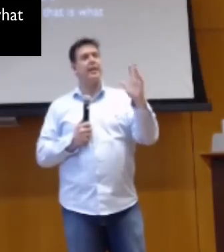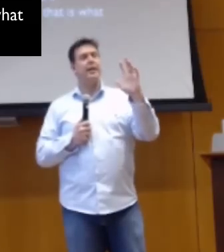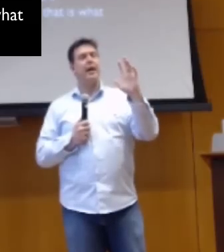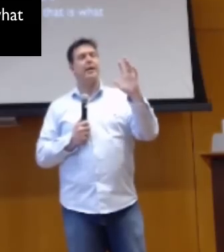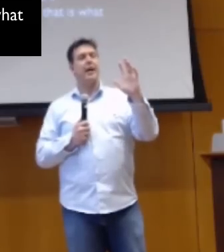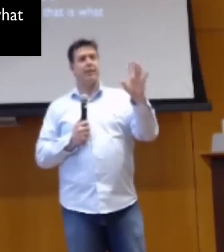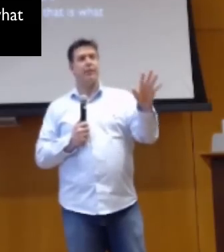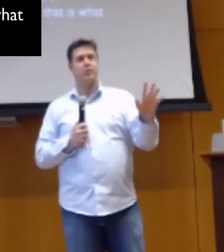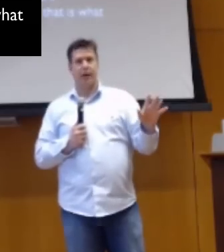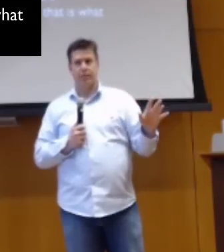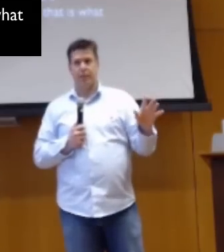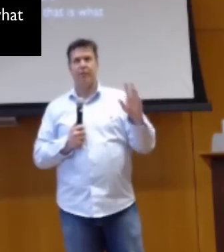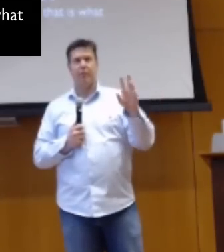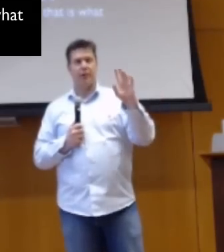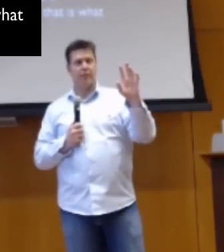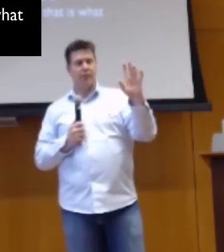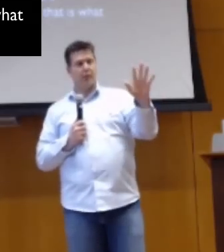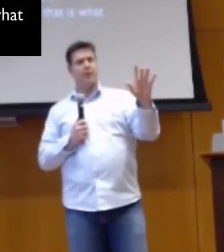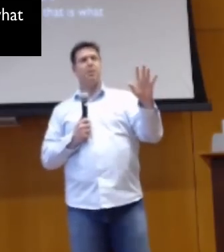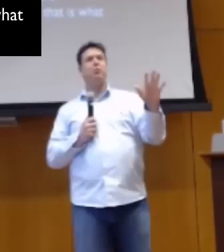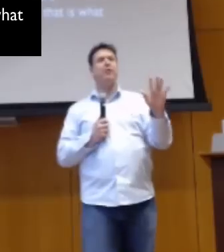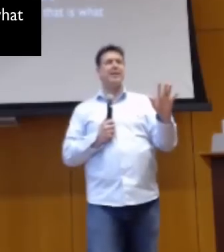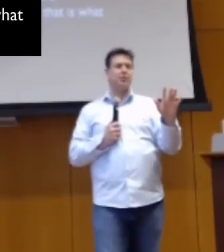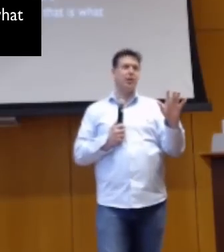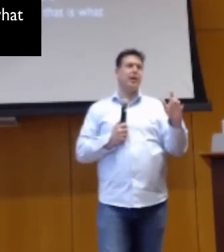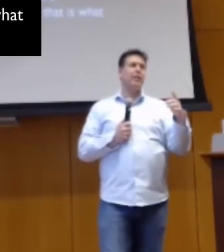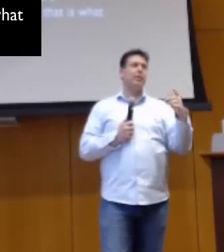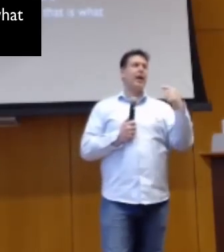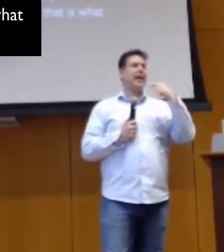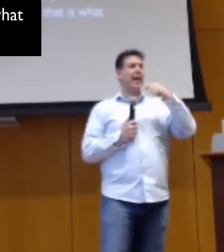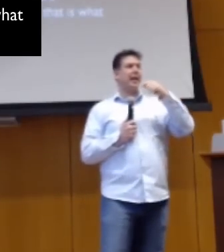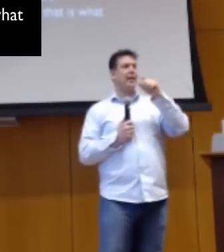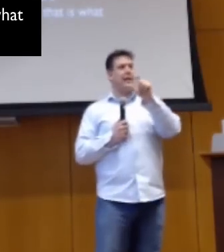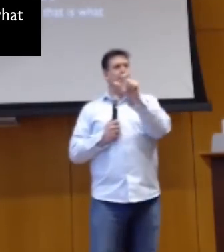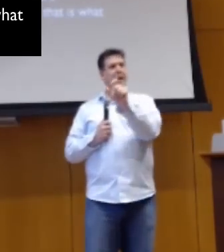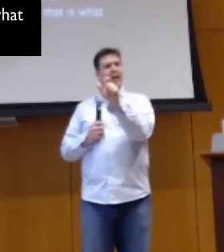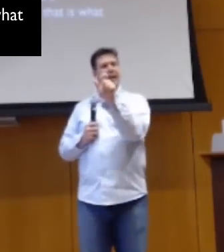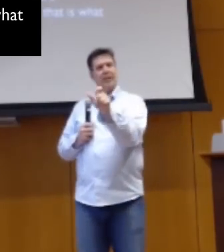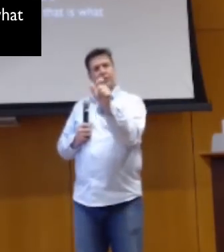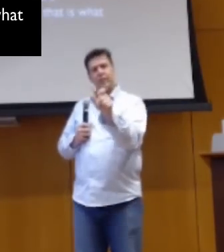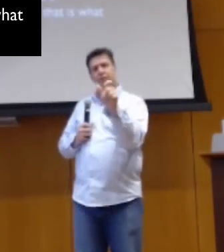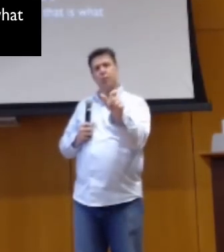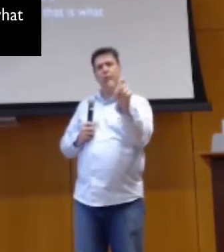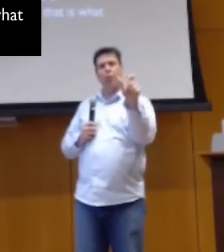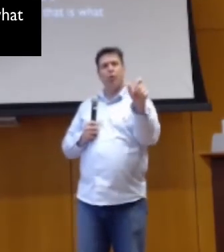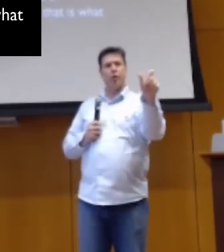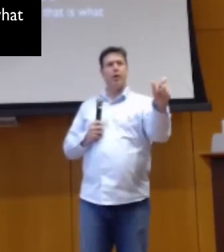as I can finger spell. My fingers can move faster than I can make each individual word